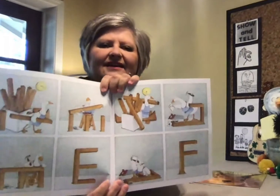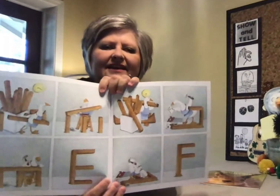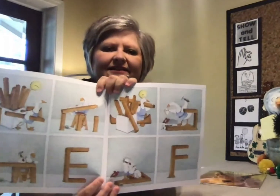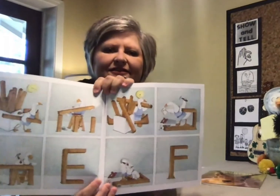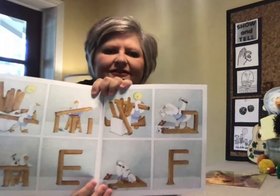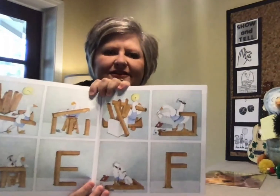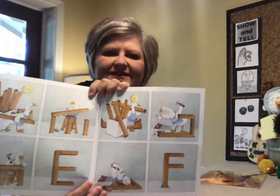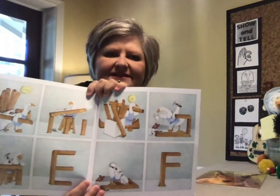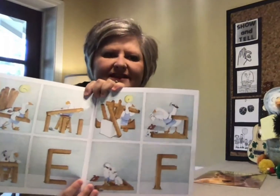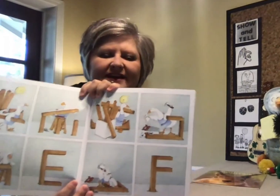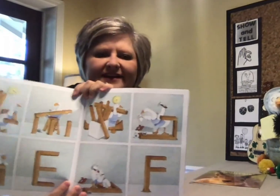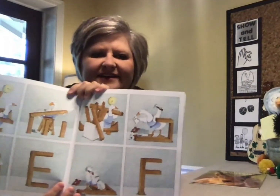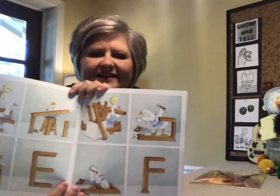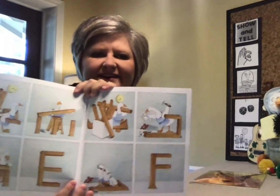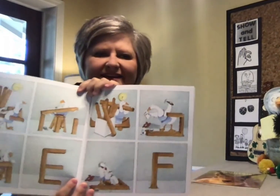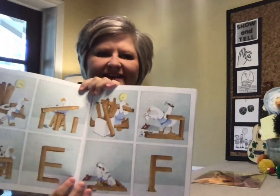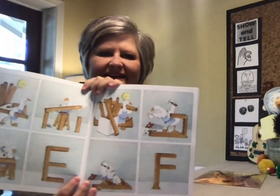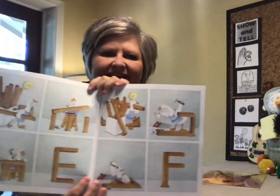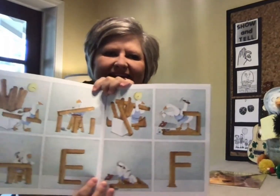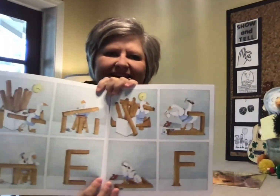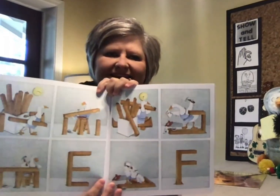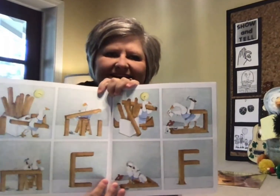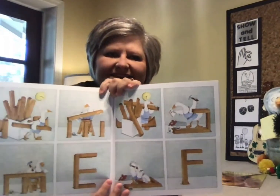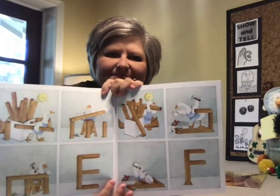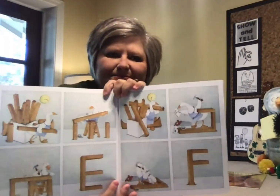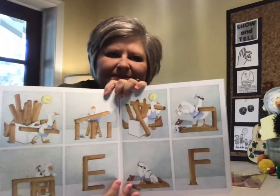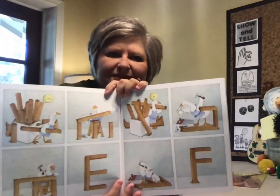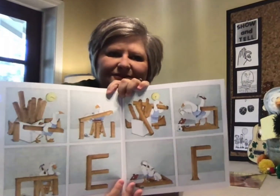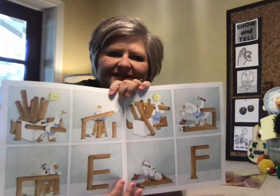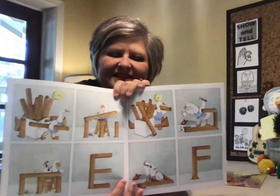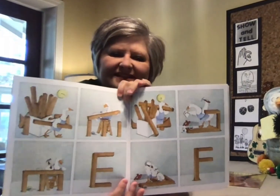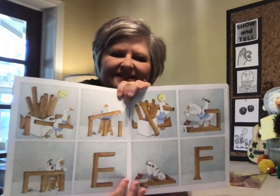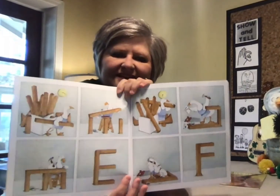It looks like he is building